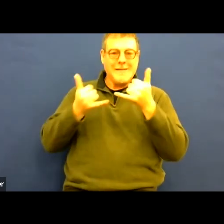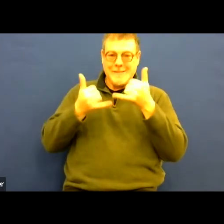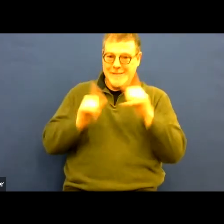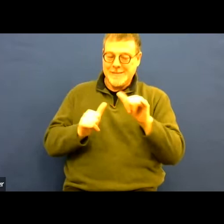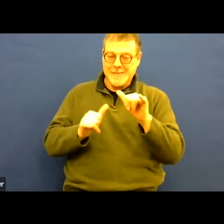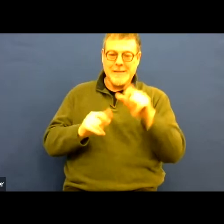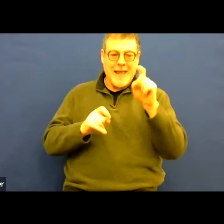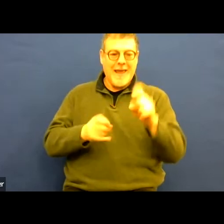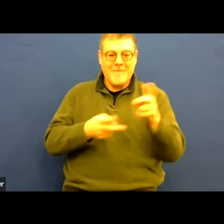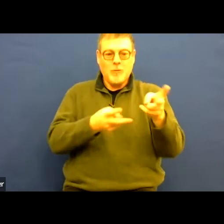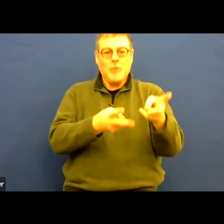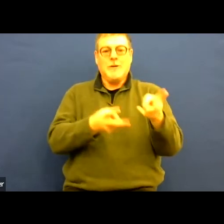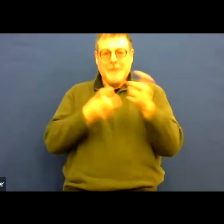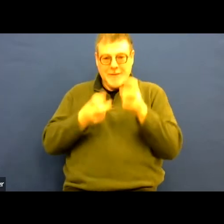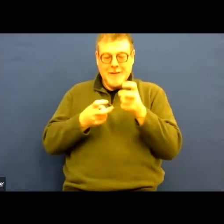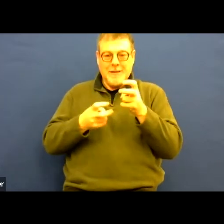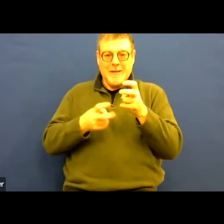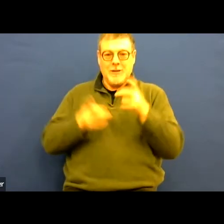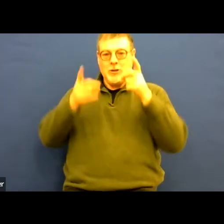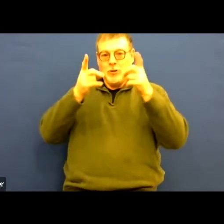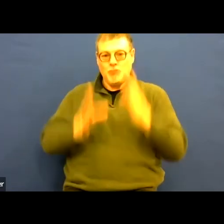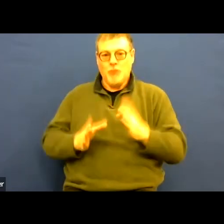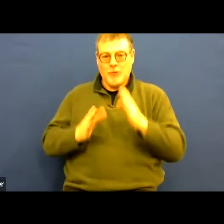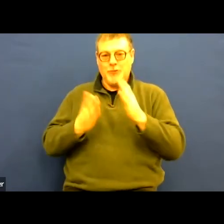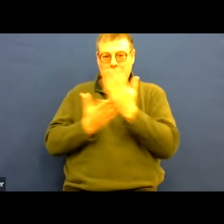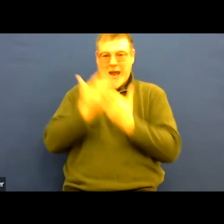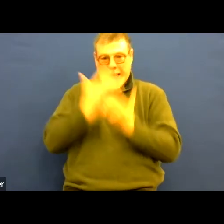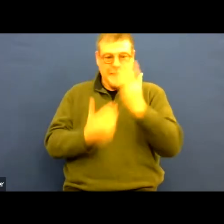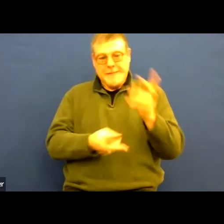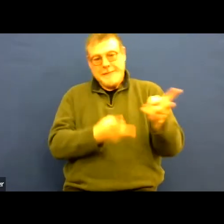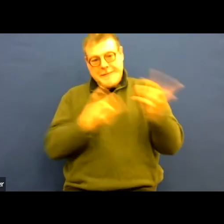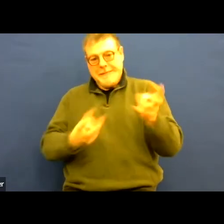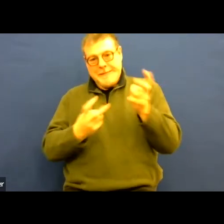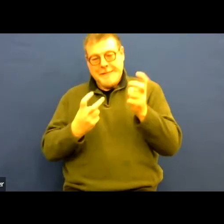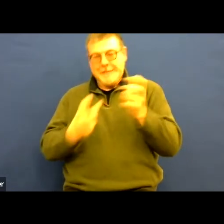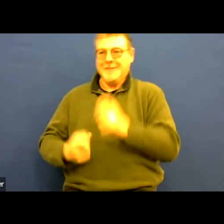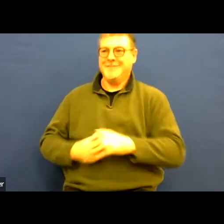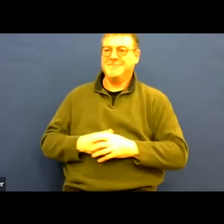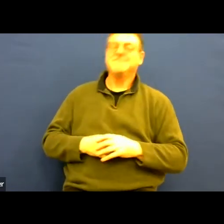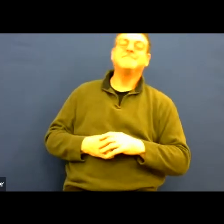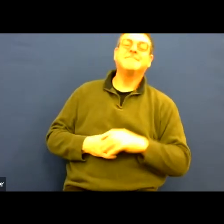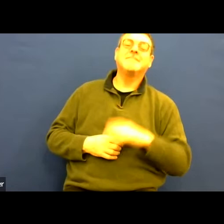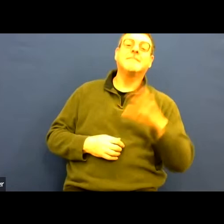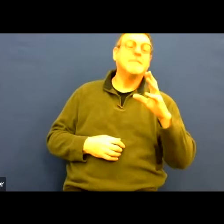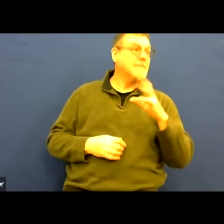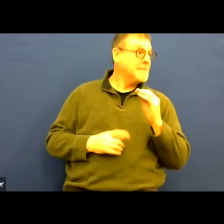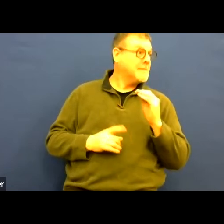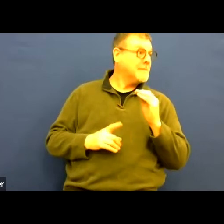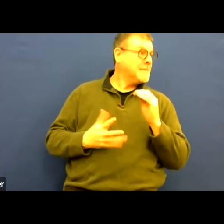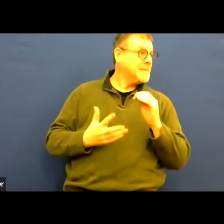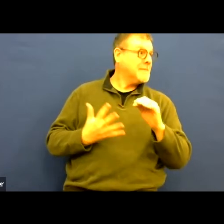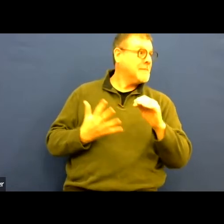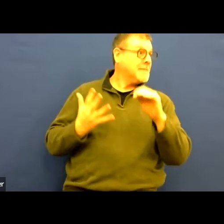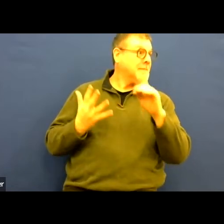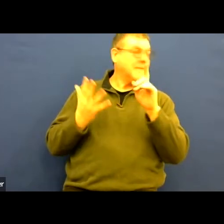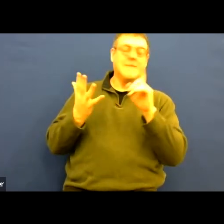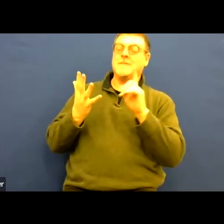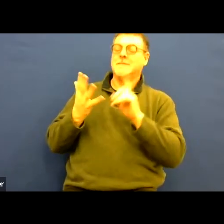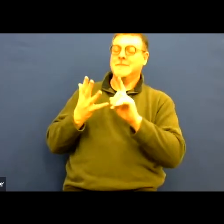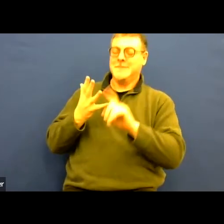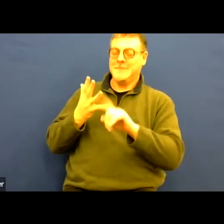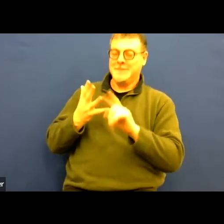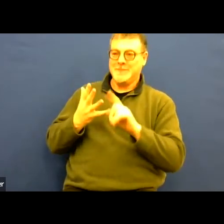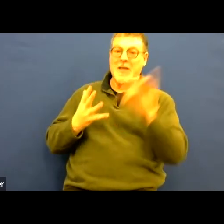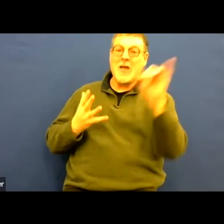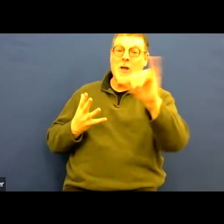our finance director's hands, but And I want to say also that as I was going through the bills this week,